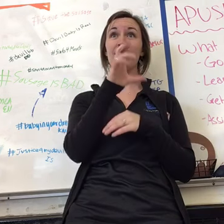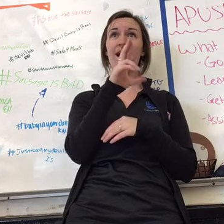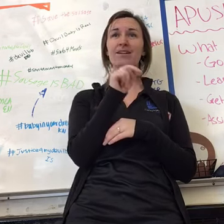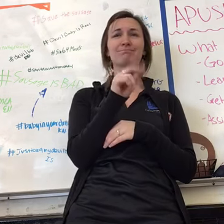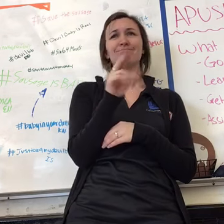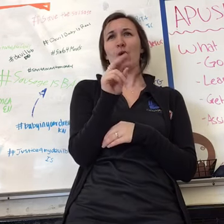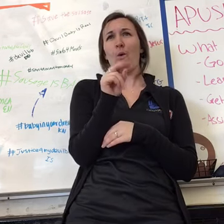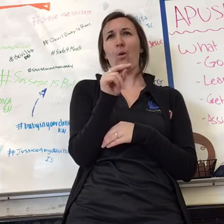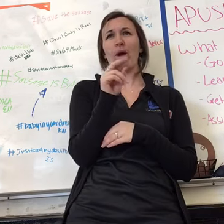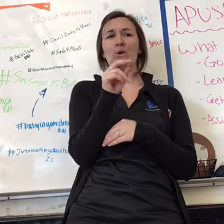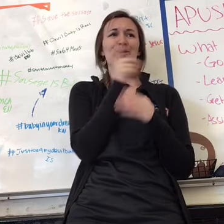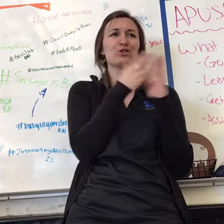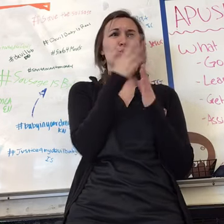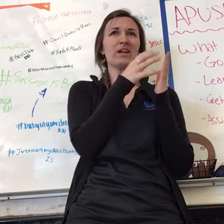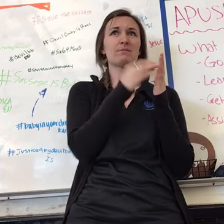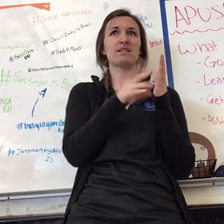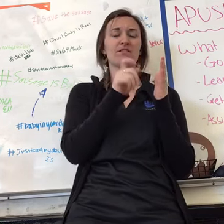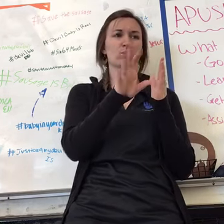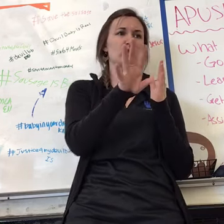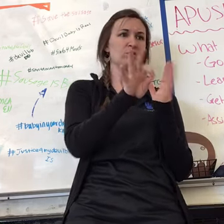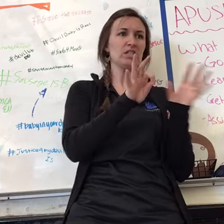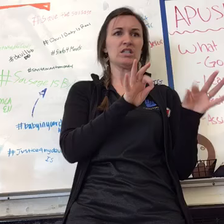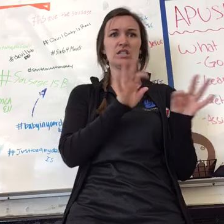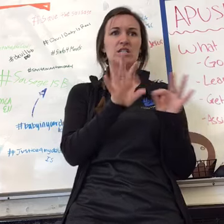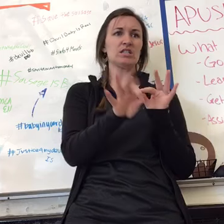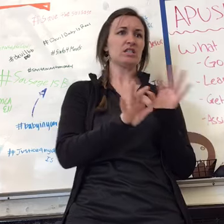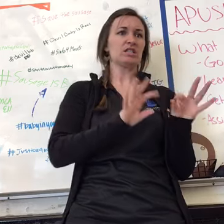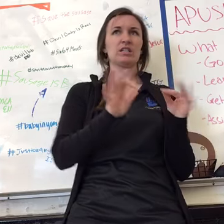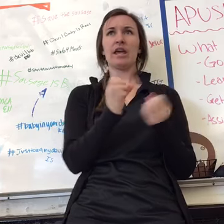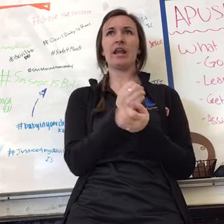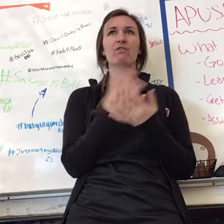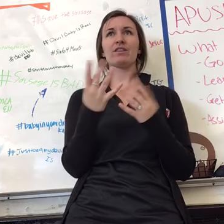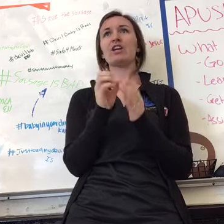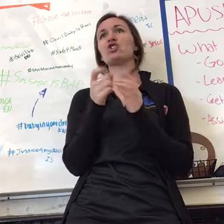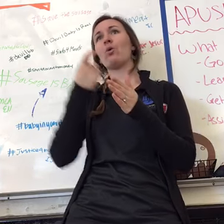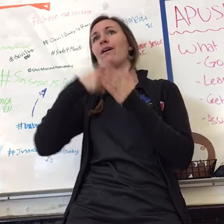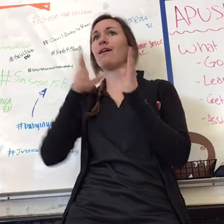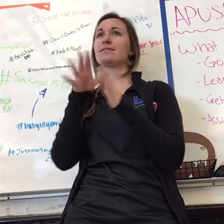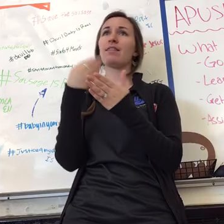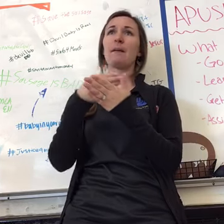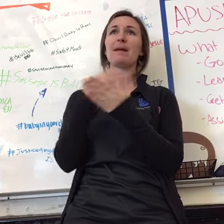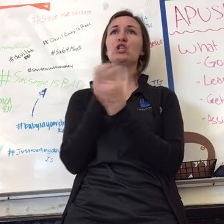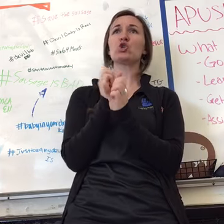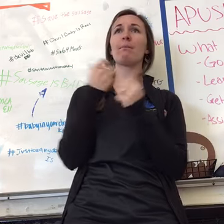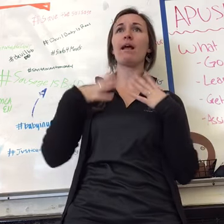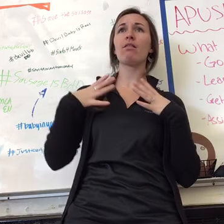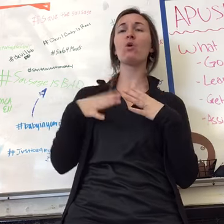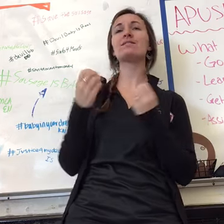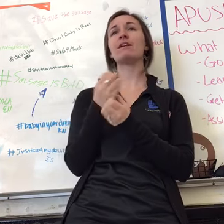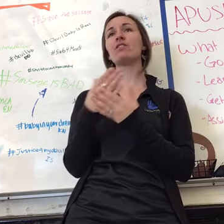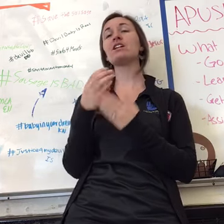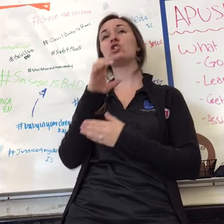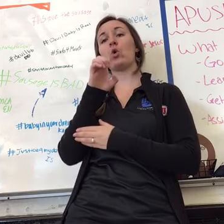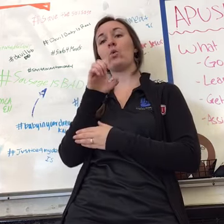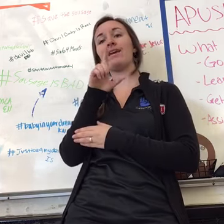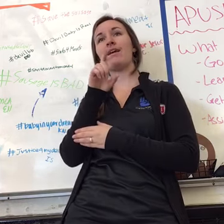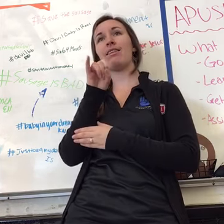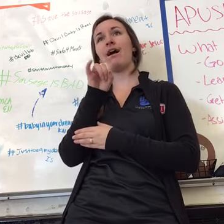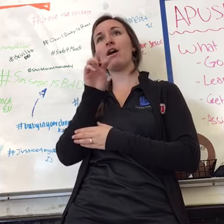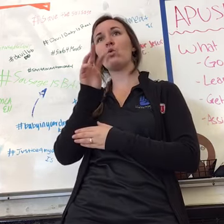too expensive because of this, because it was so costly to produce. Eli Whitney, or allegedly his slave, comes along and they're going